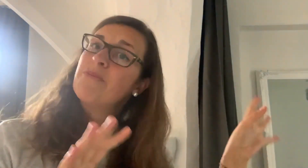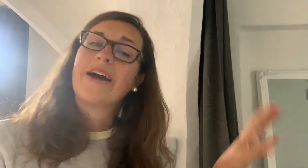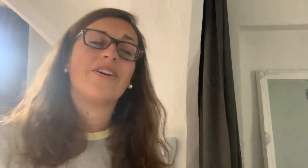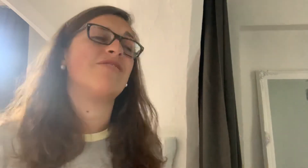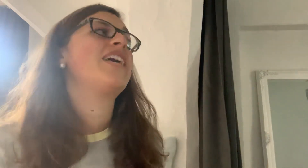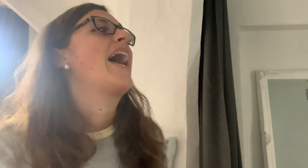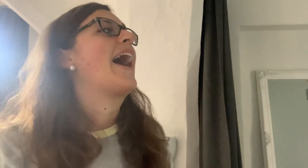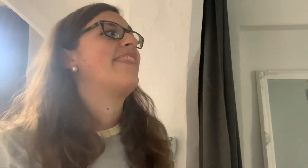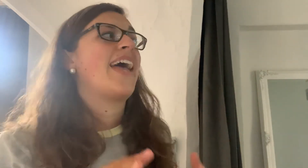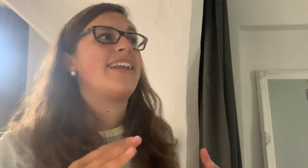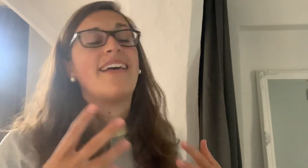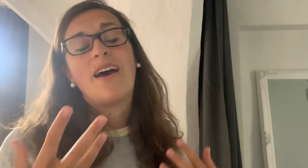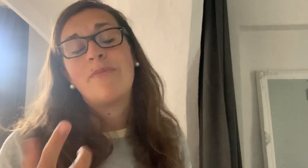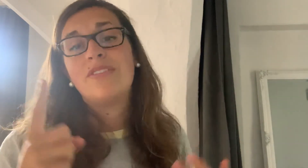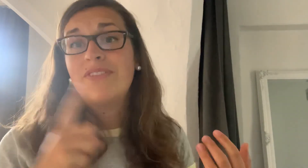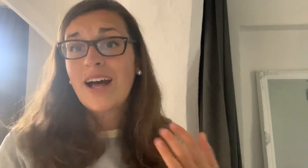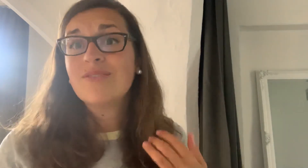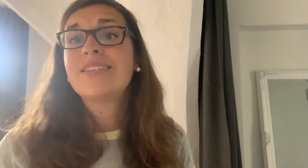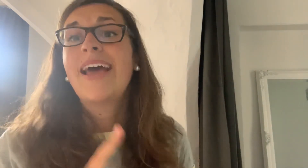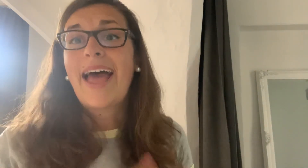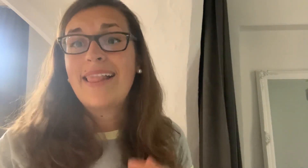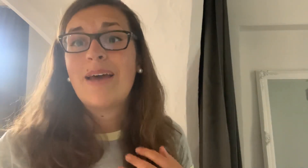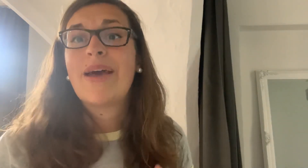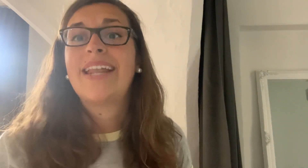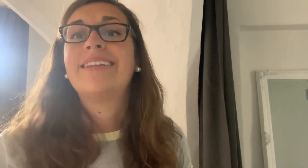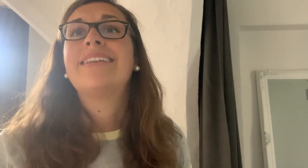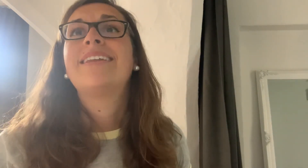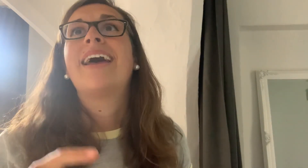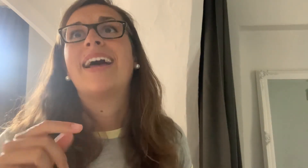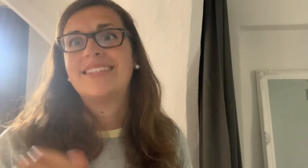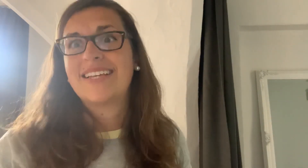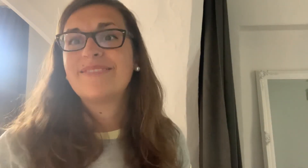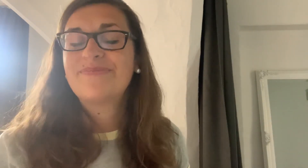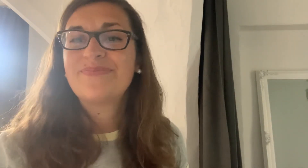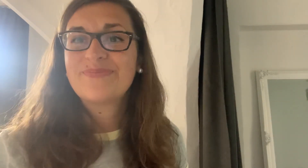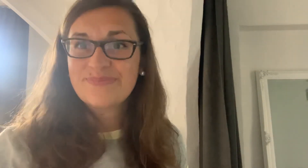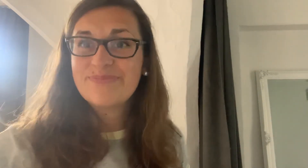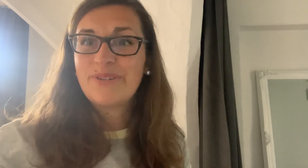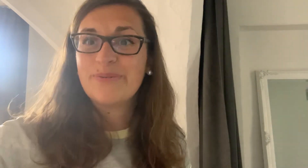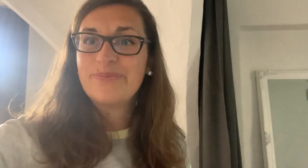background, and then the vowels, LMN and Z. Bro.